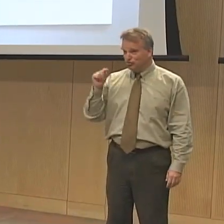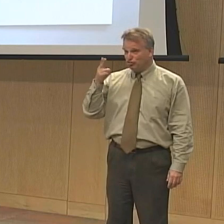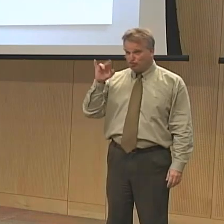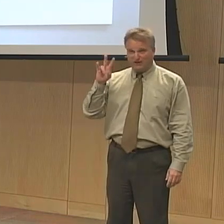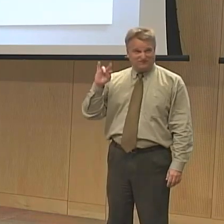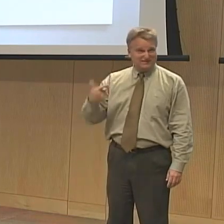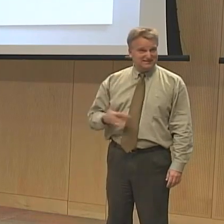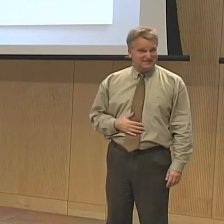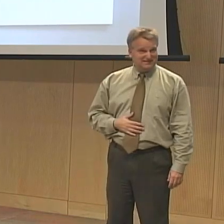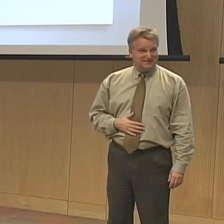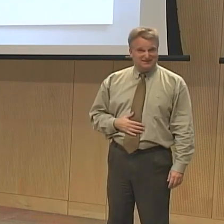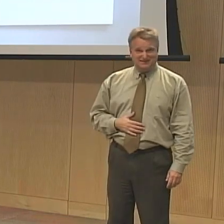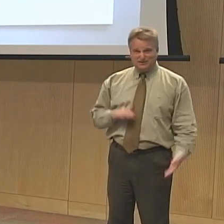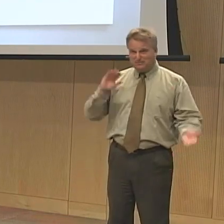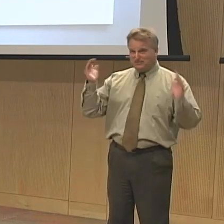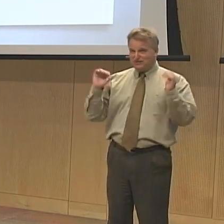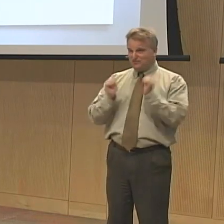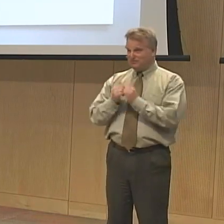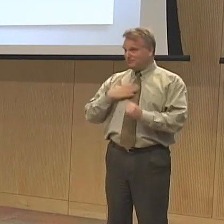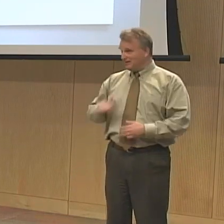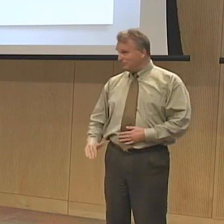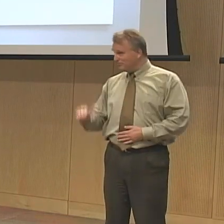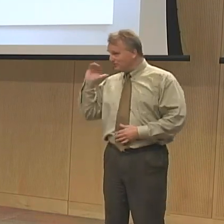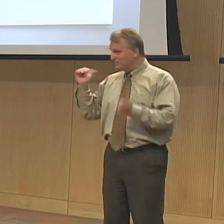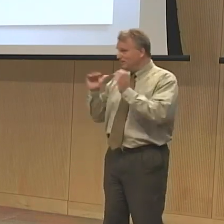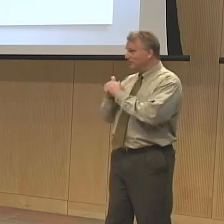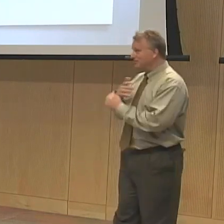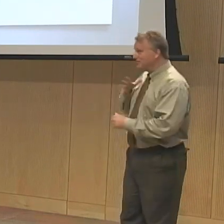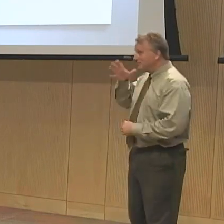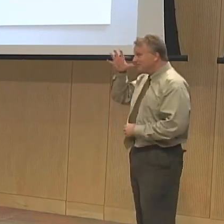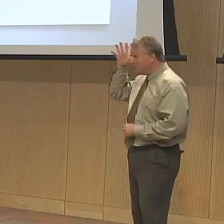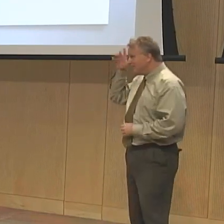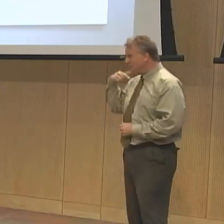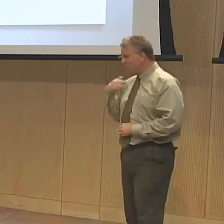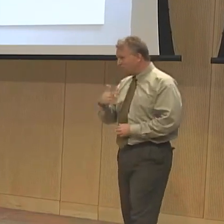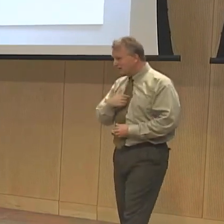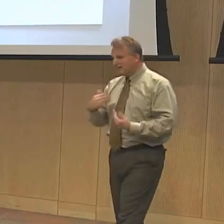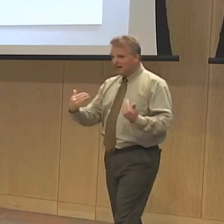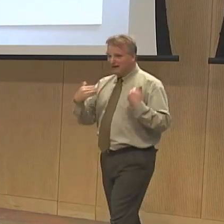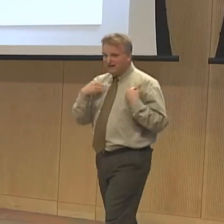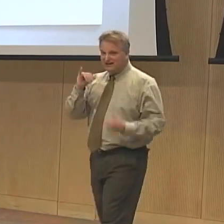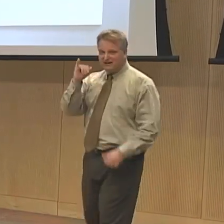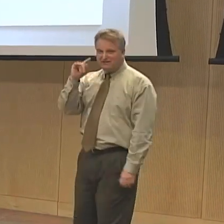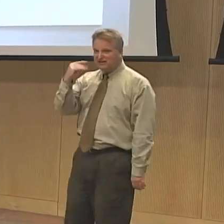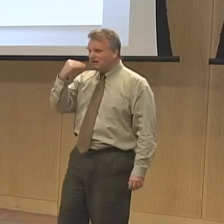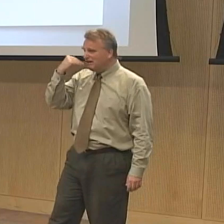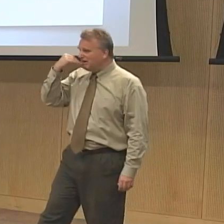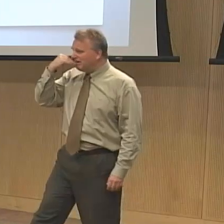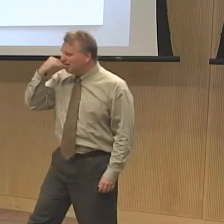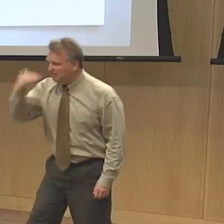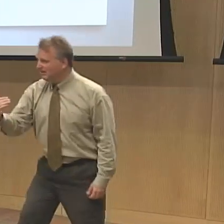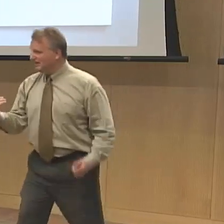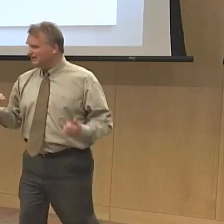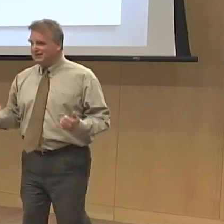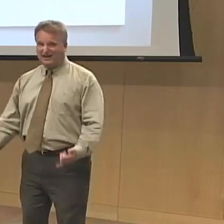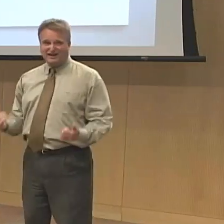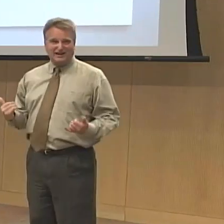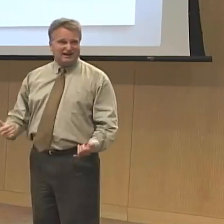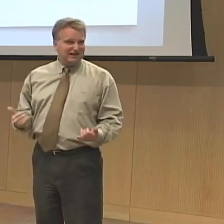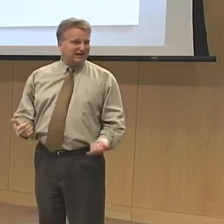the deaf community will thrive, especially compared to my youth and my parents' time. That we have it